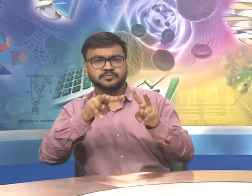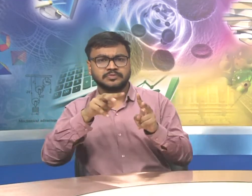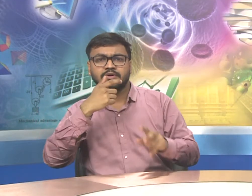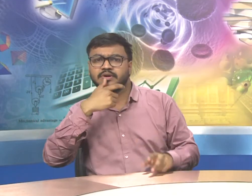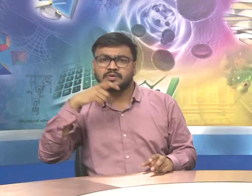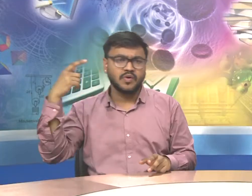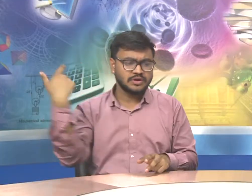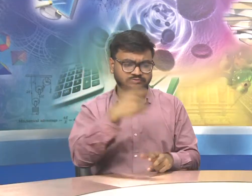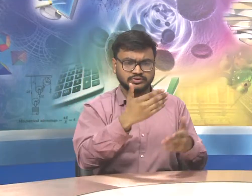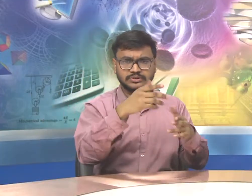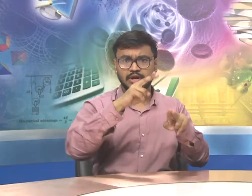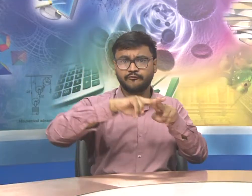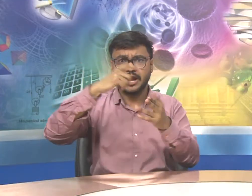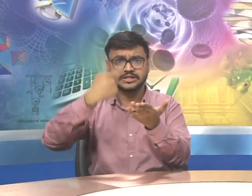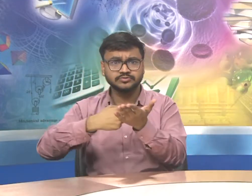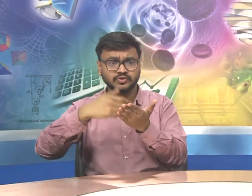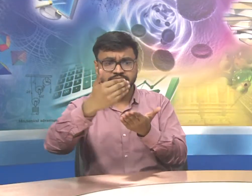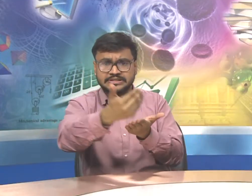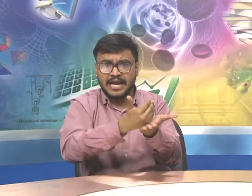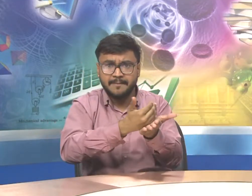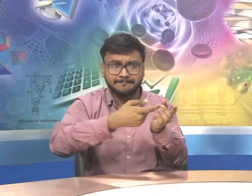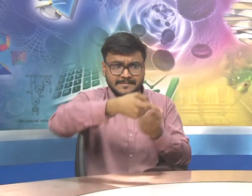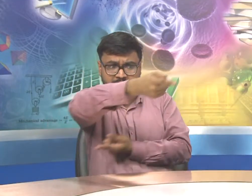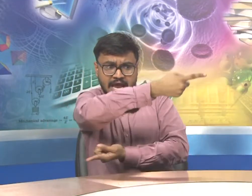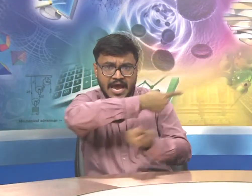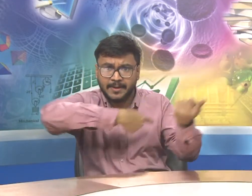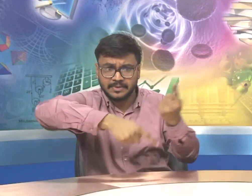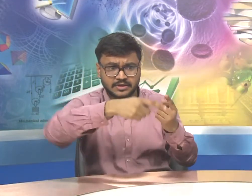the fundamental rights.